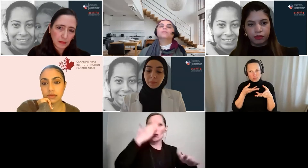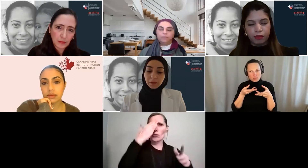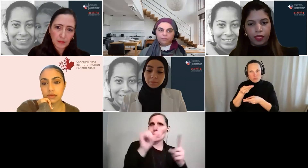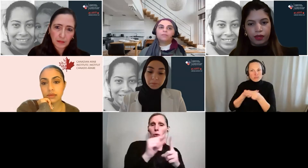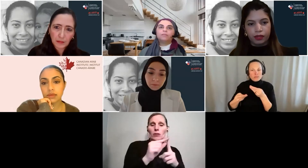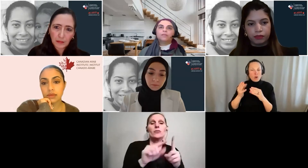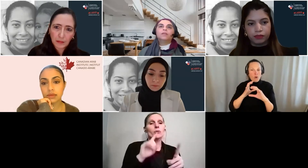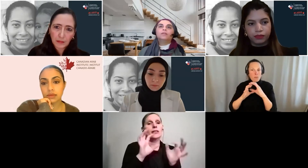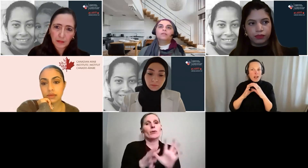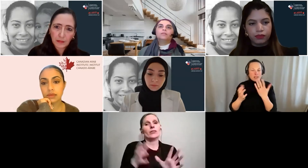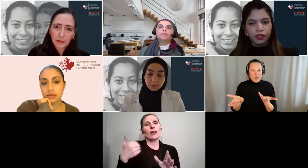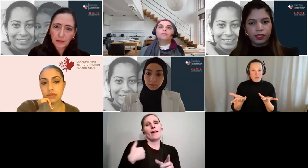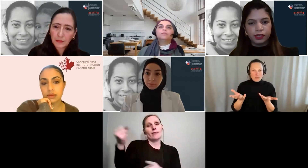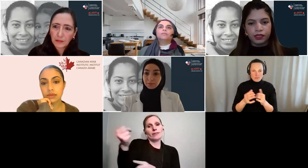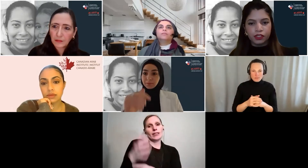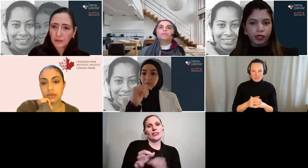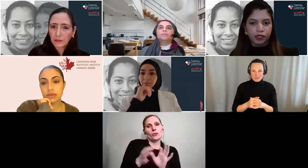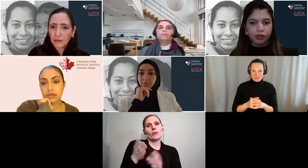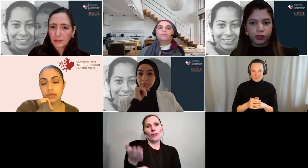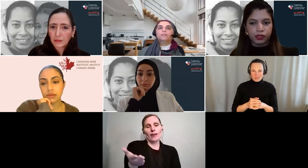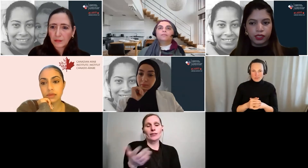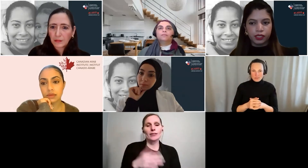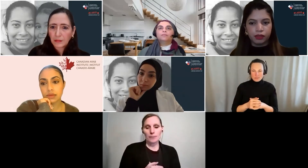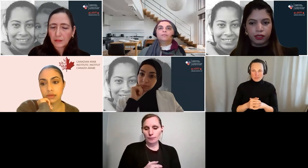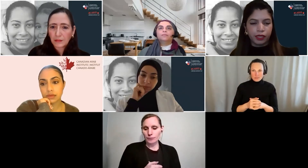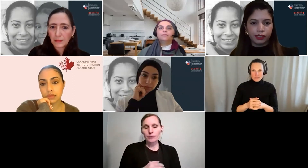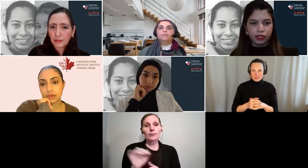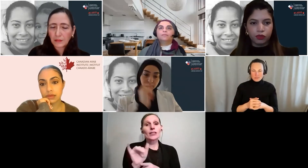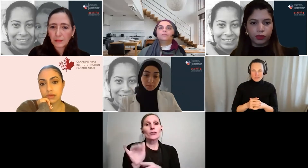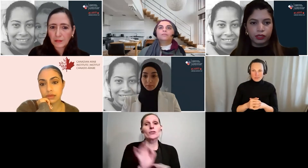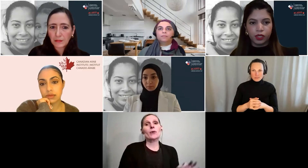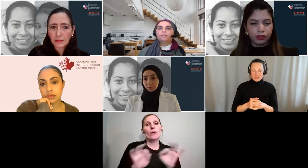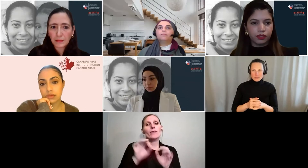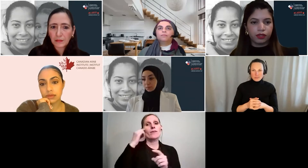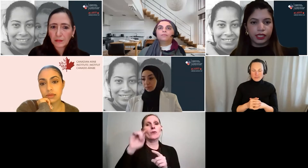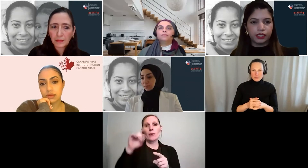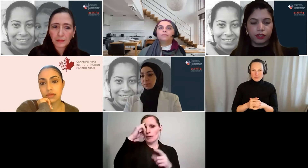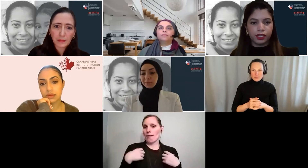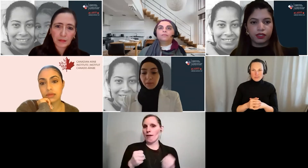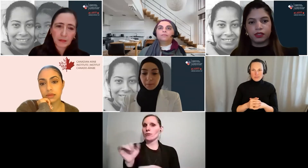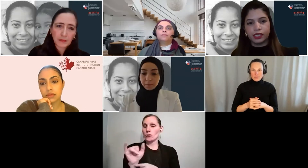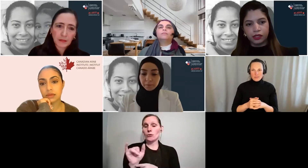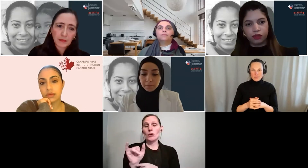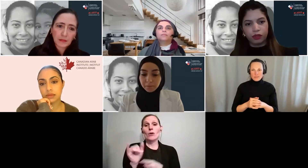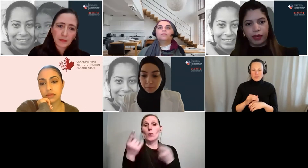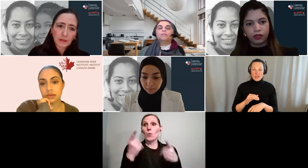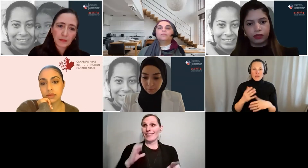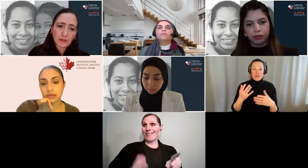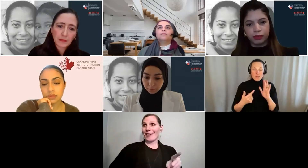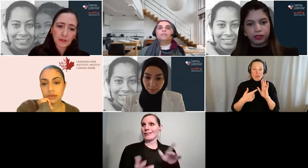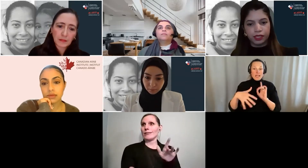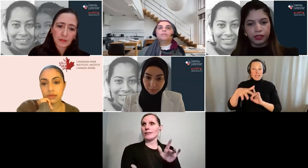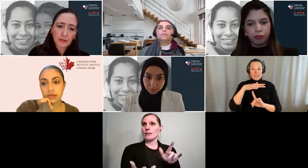verbatim. And I think it's especially important in mental health, where callers are calling in distress and they tend to fall back